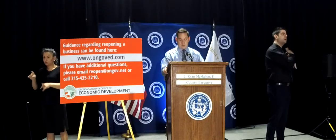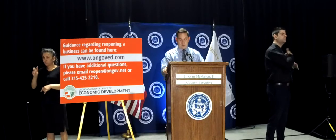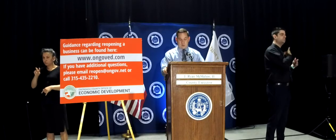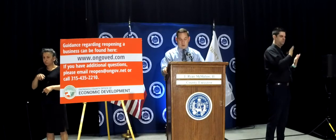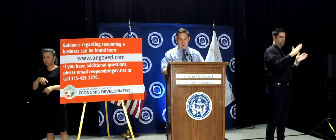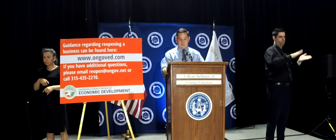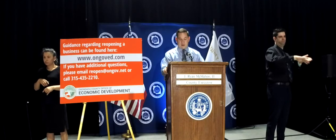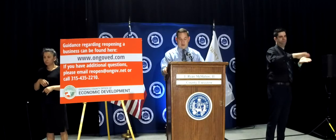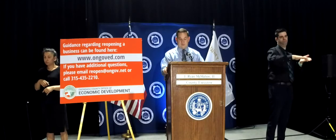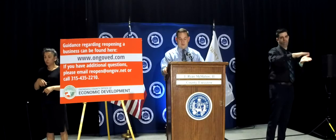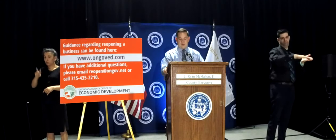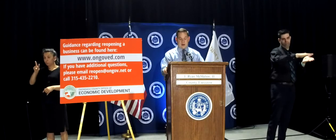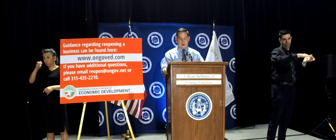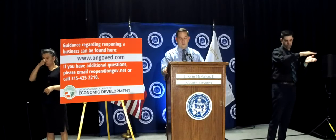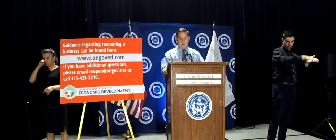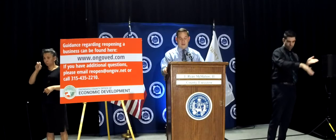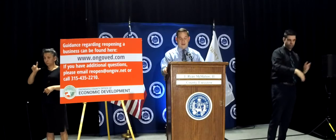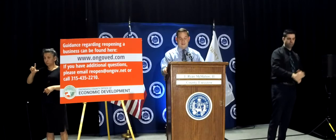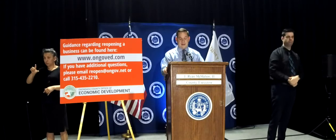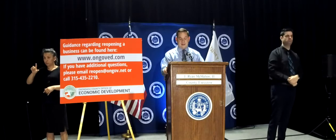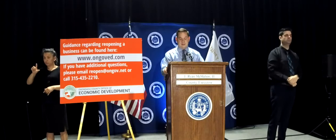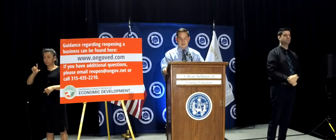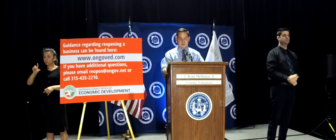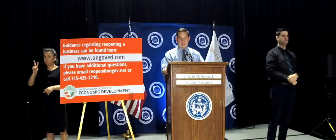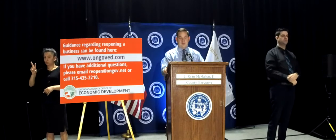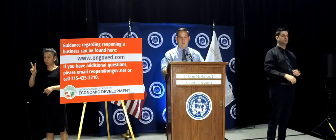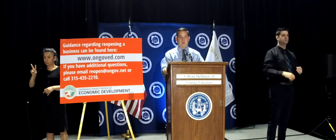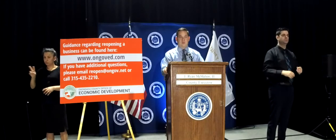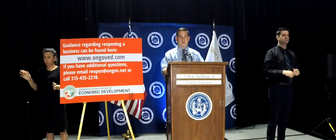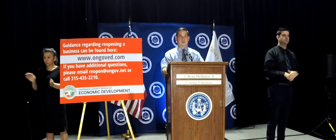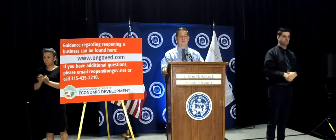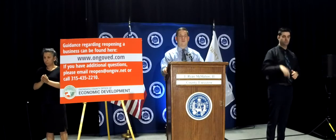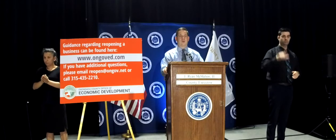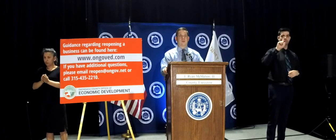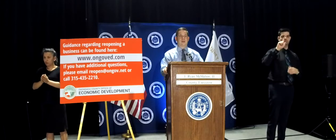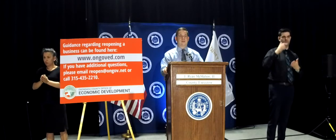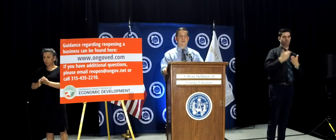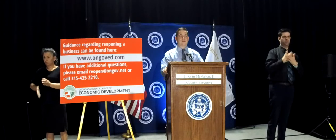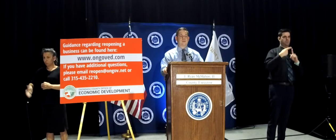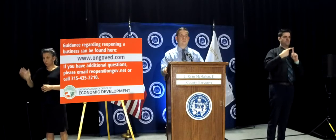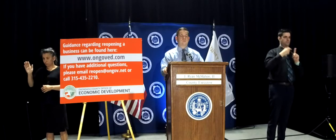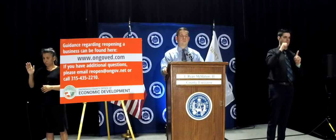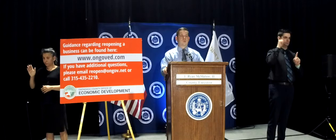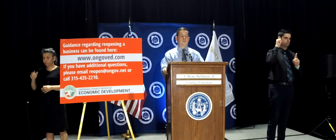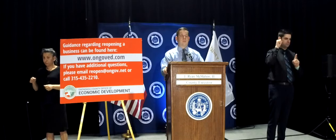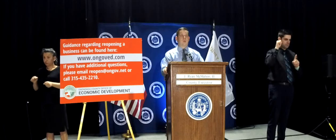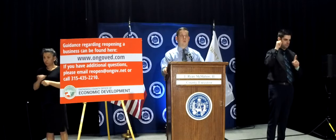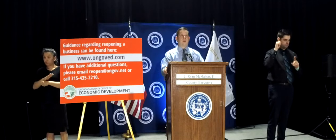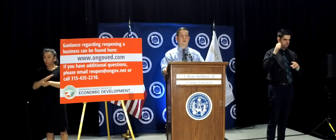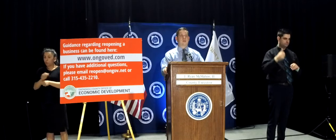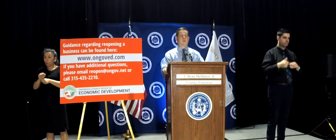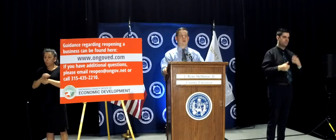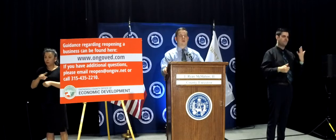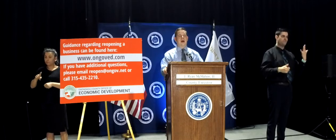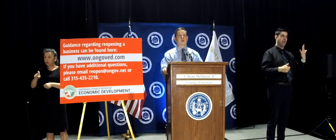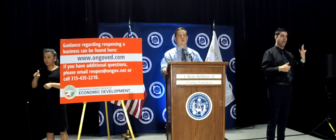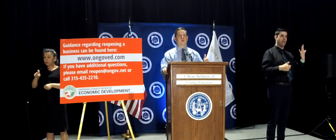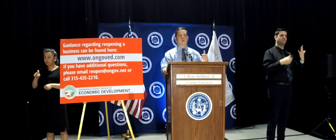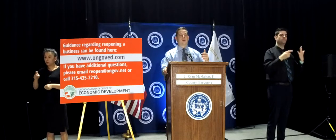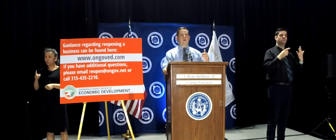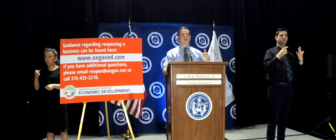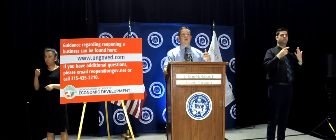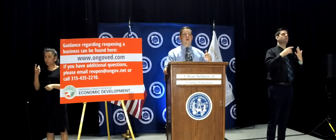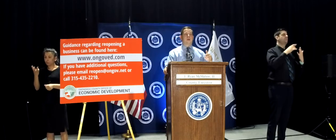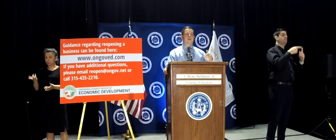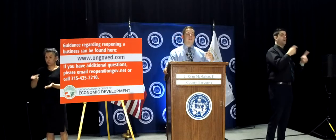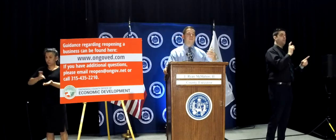number. 5 of these are household contacts of previously confirmed cases. Remember, when someone in your